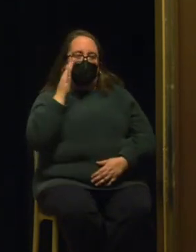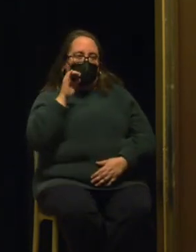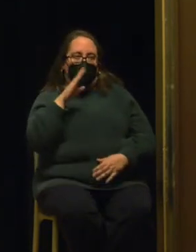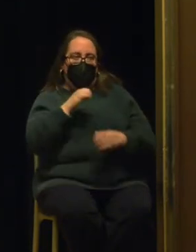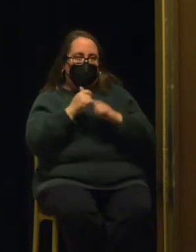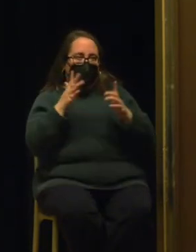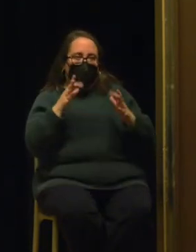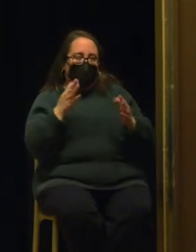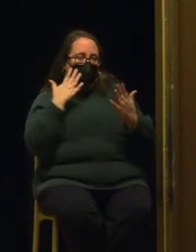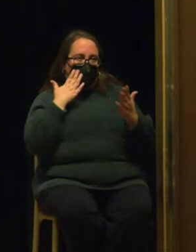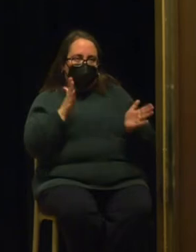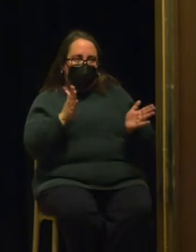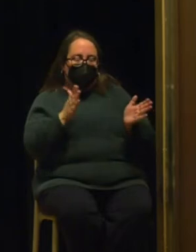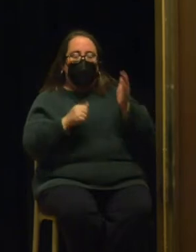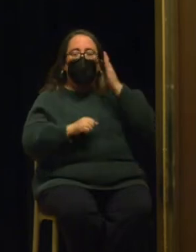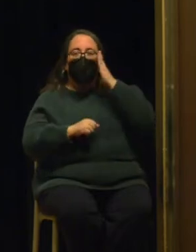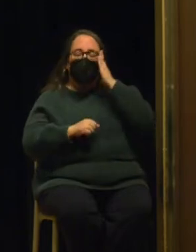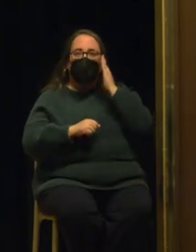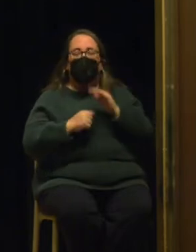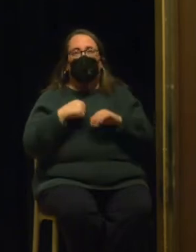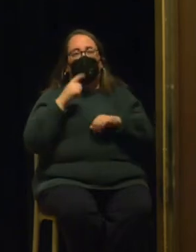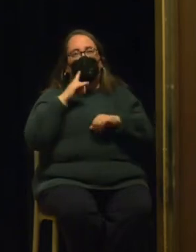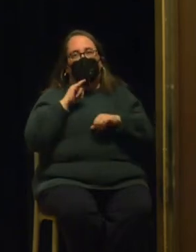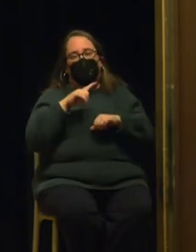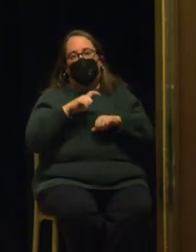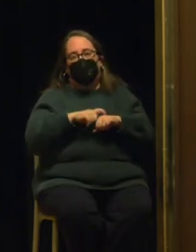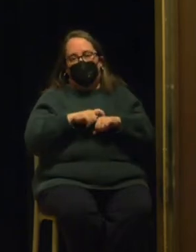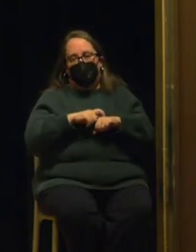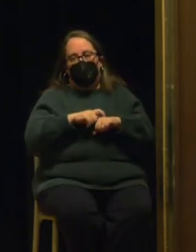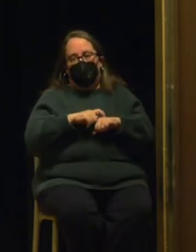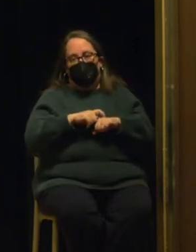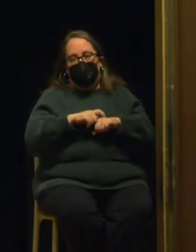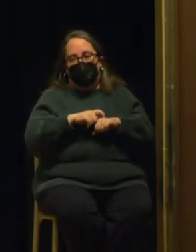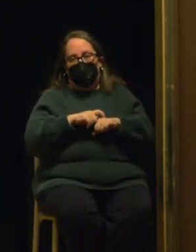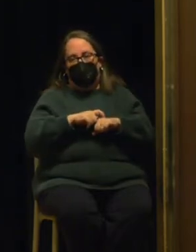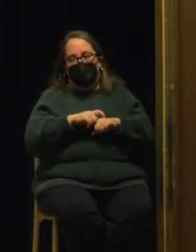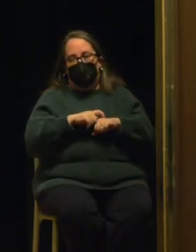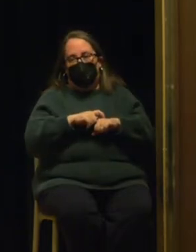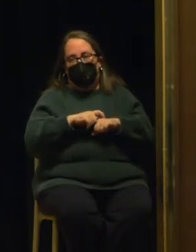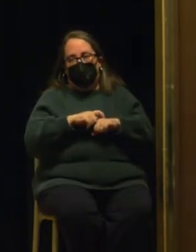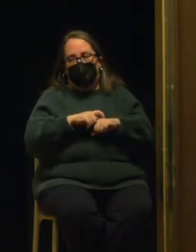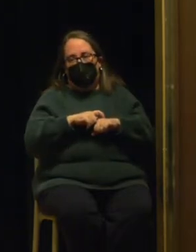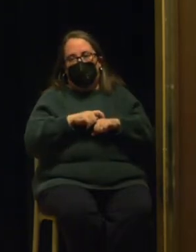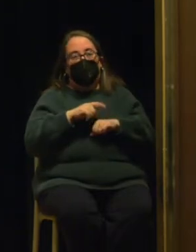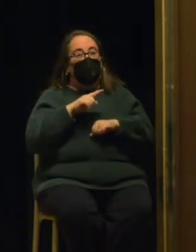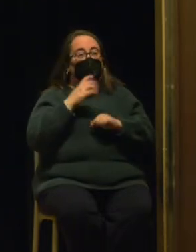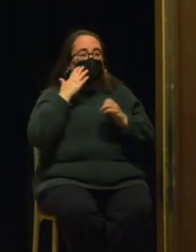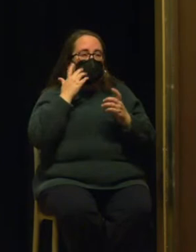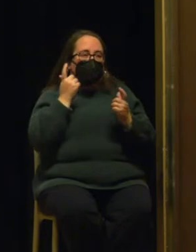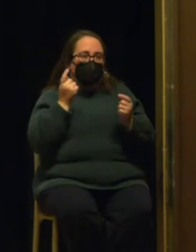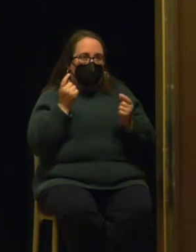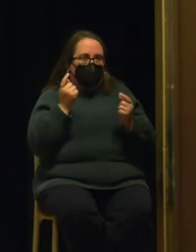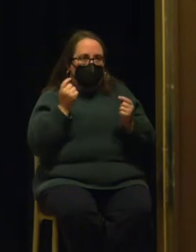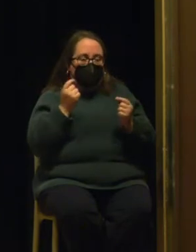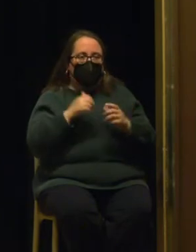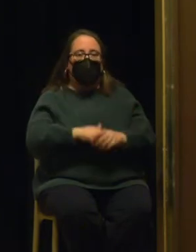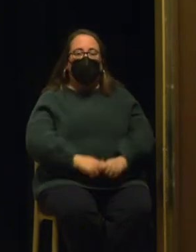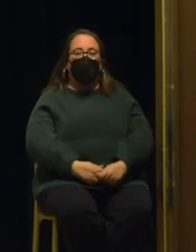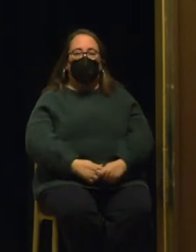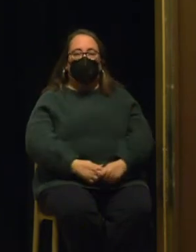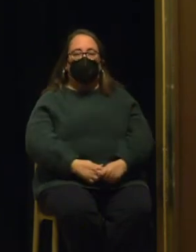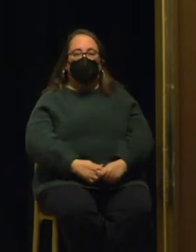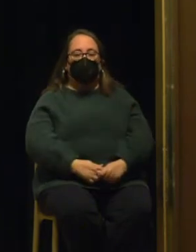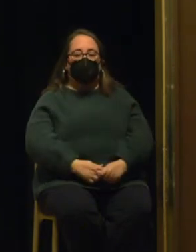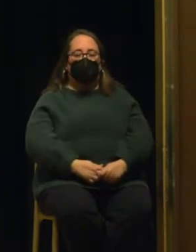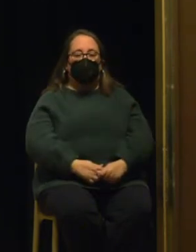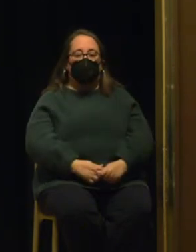decision. I think at the time, he really didn't know what to do. And it's not